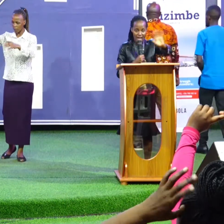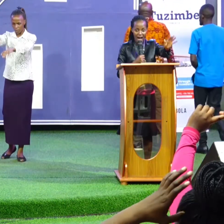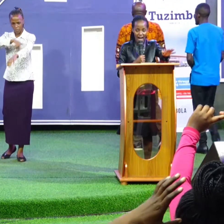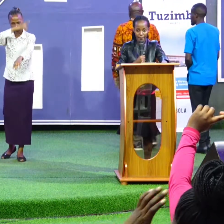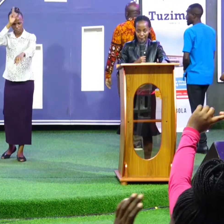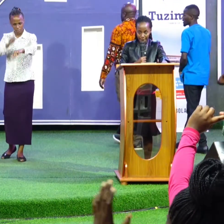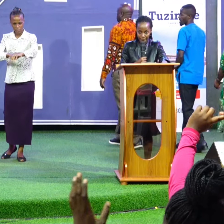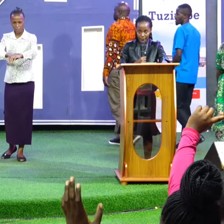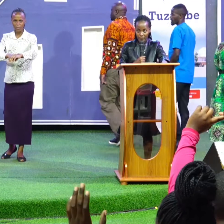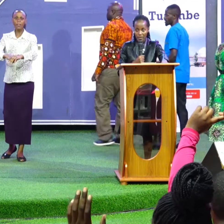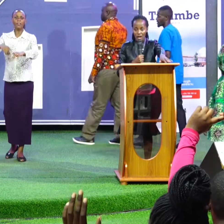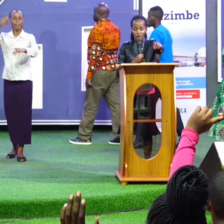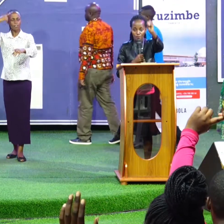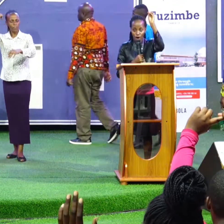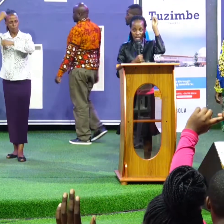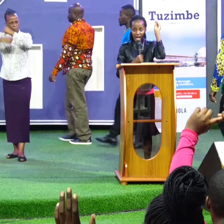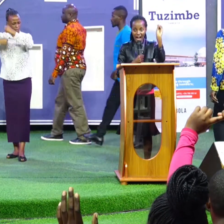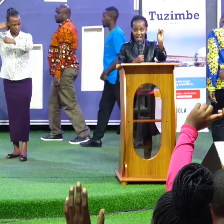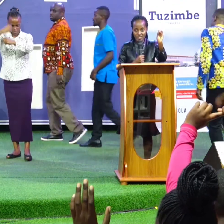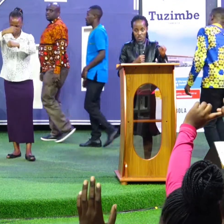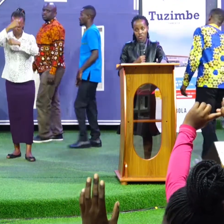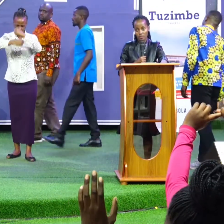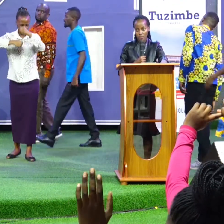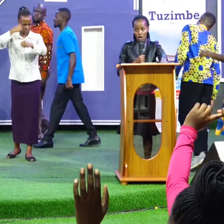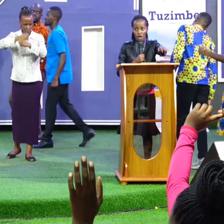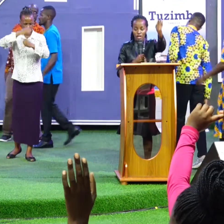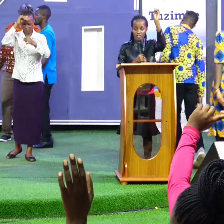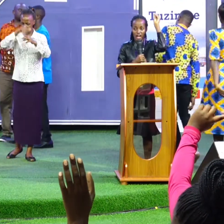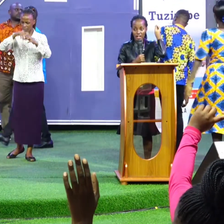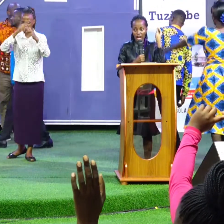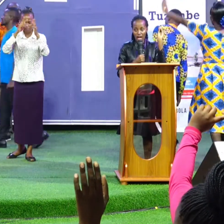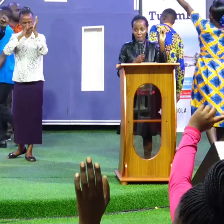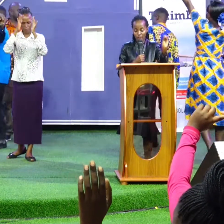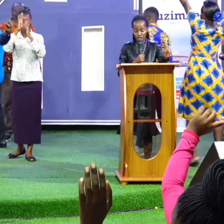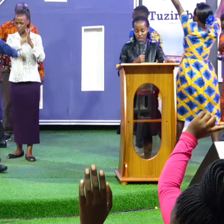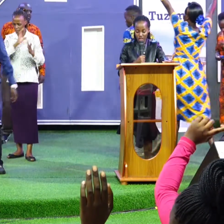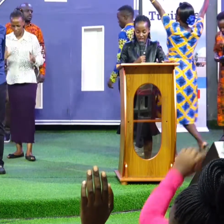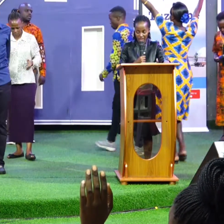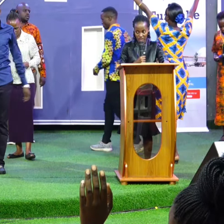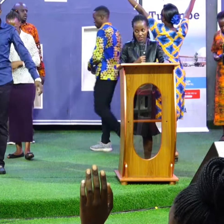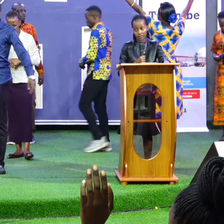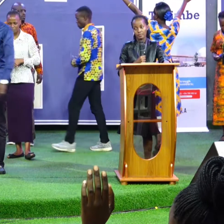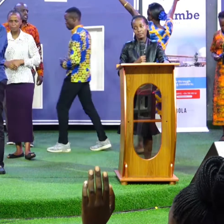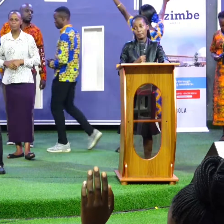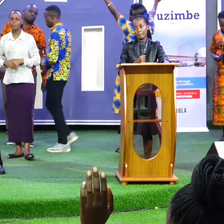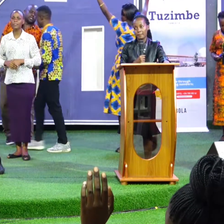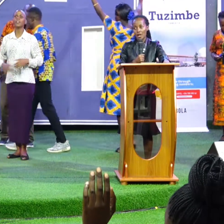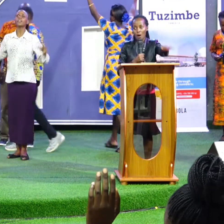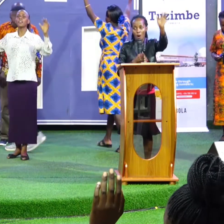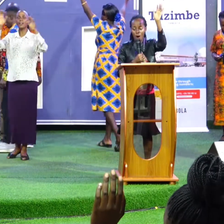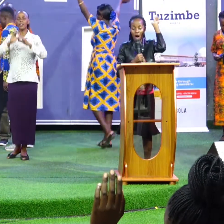a time, for years, in the name of Jesus.